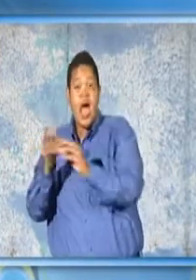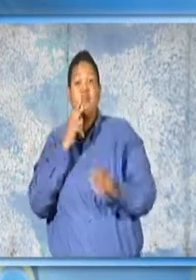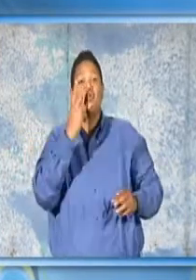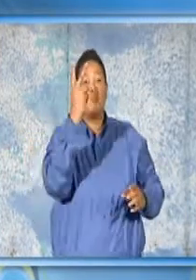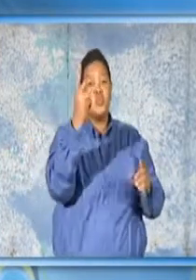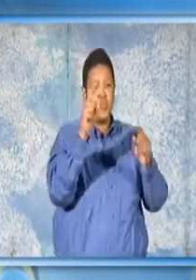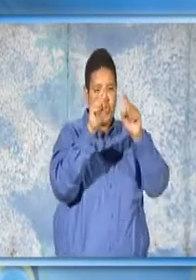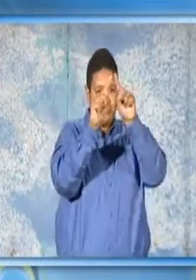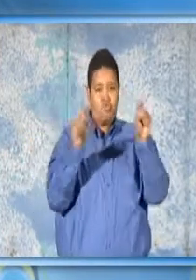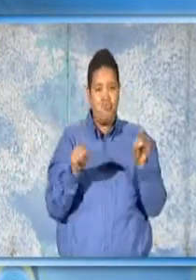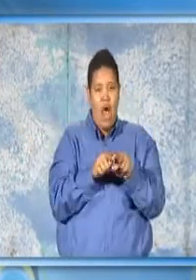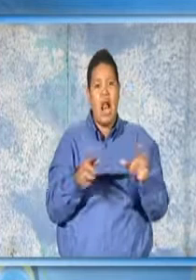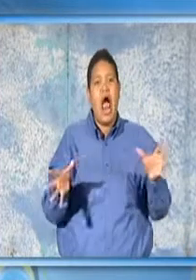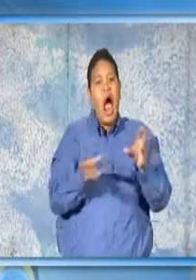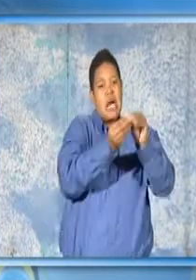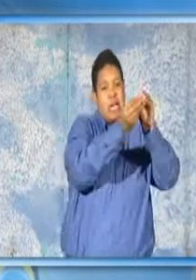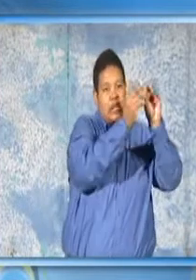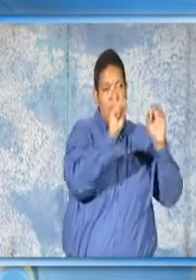faces.